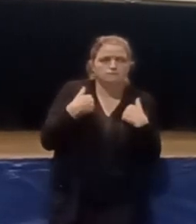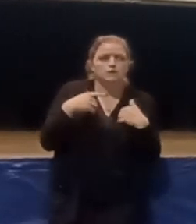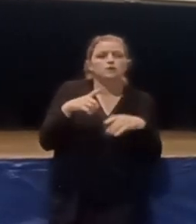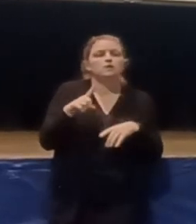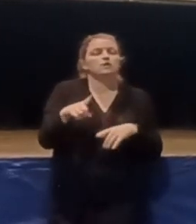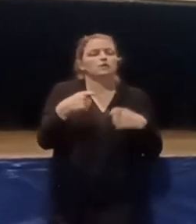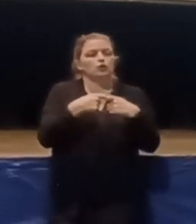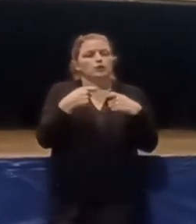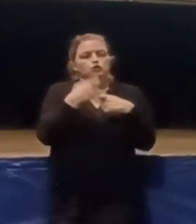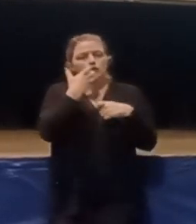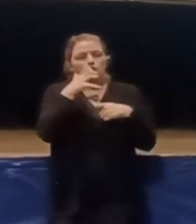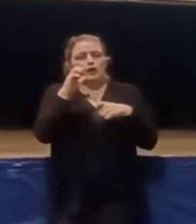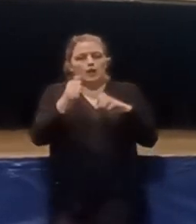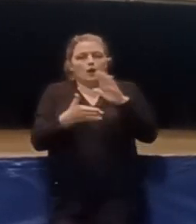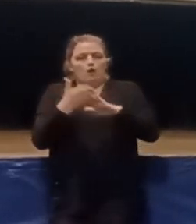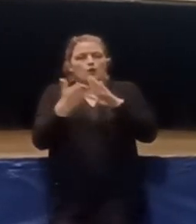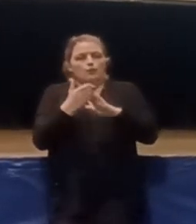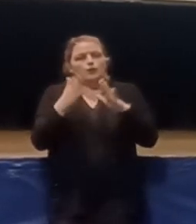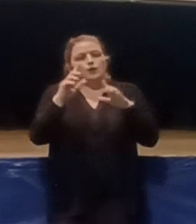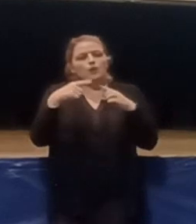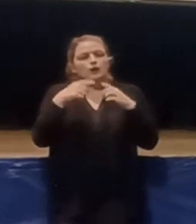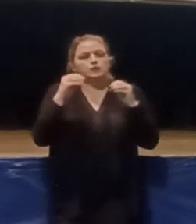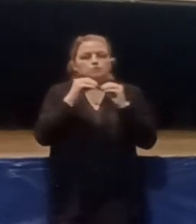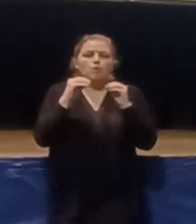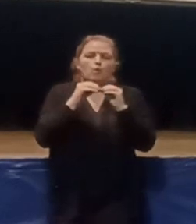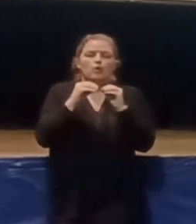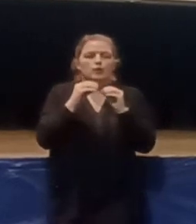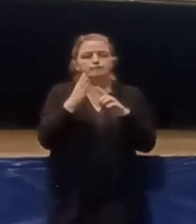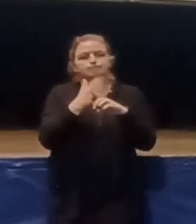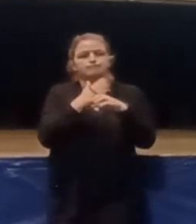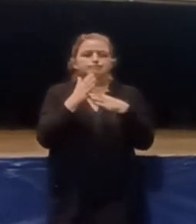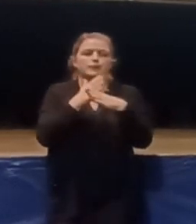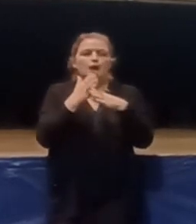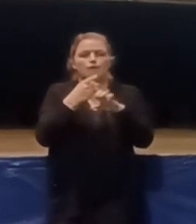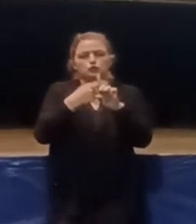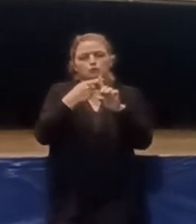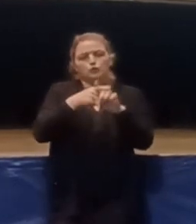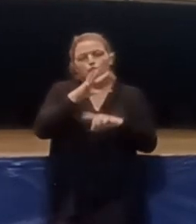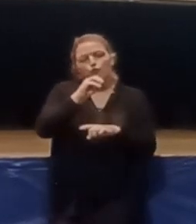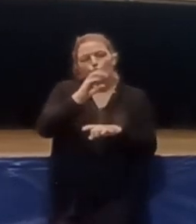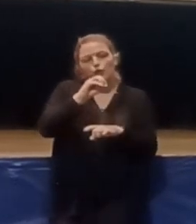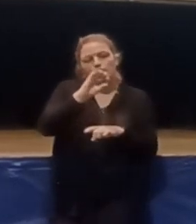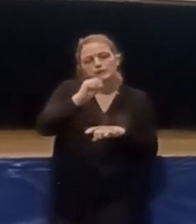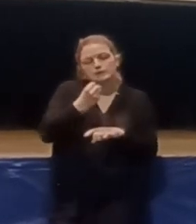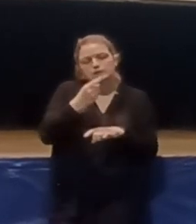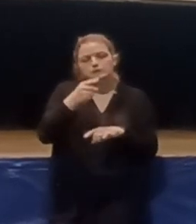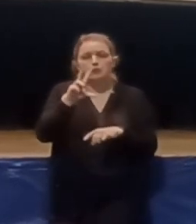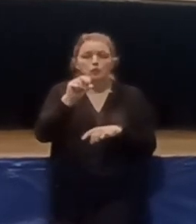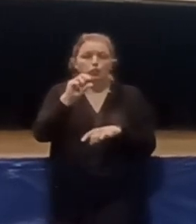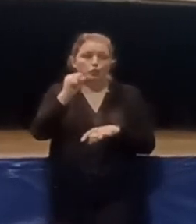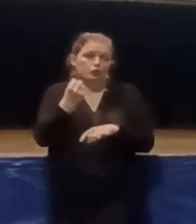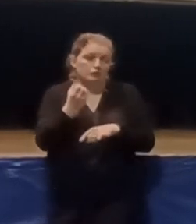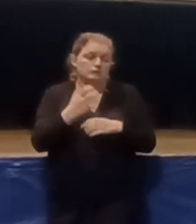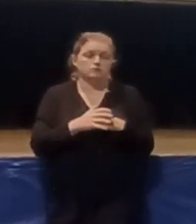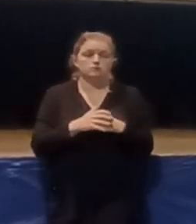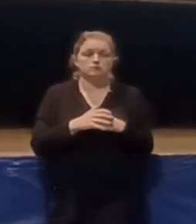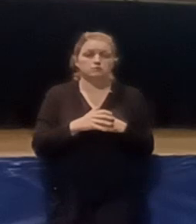They can operate when it's in more temperate temperatures, 40s, maybe even 30s. We